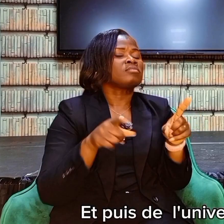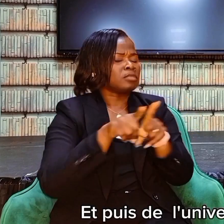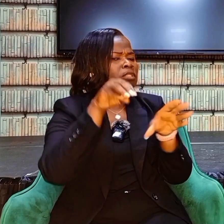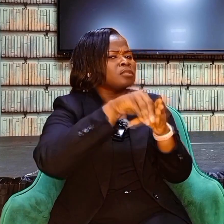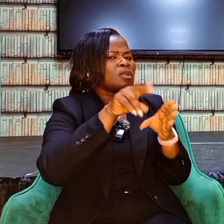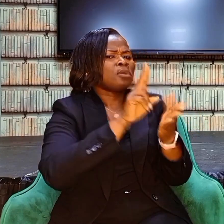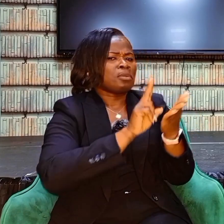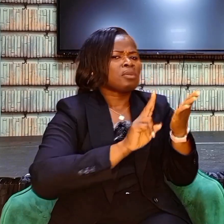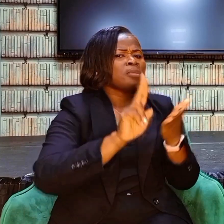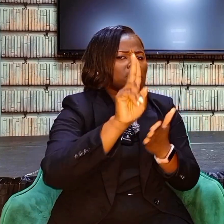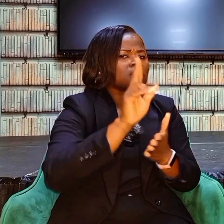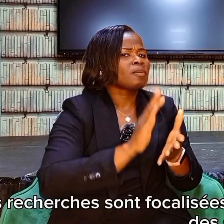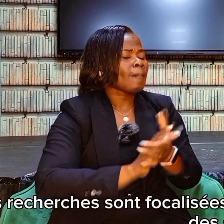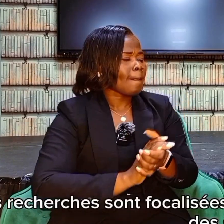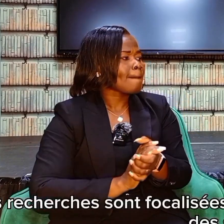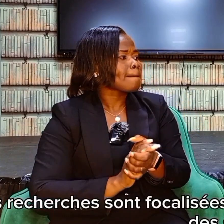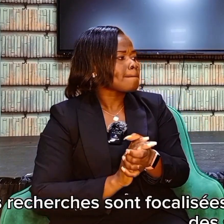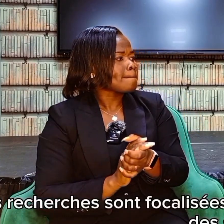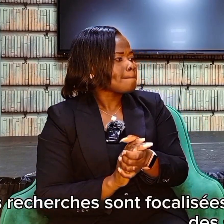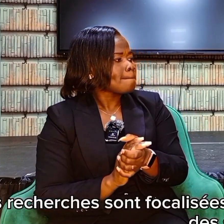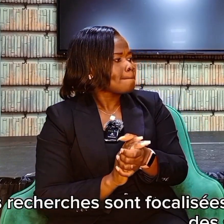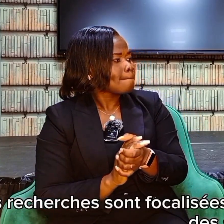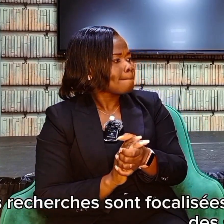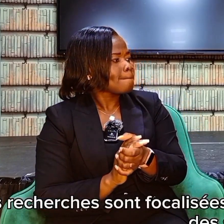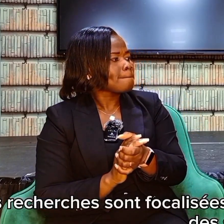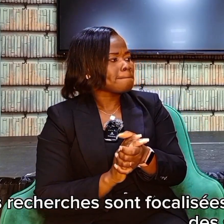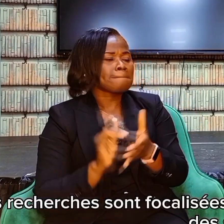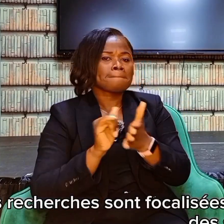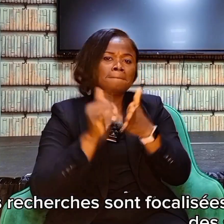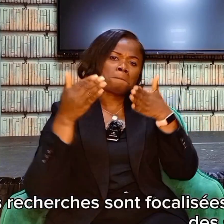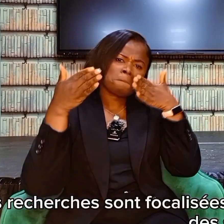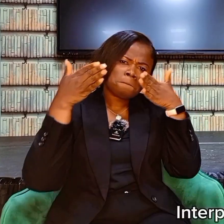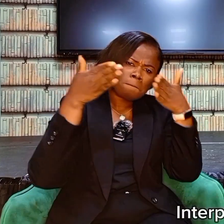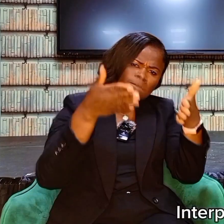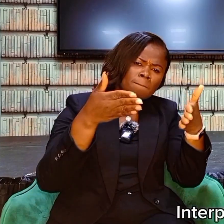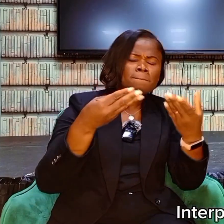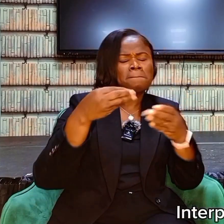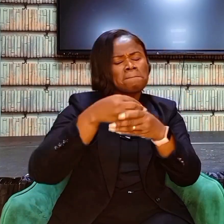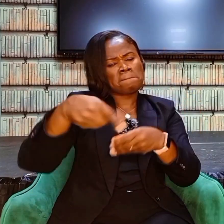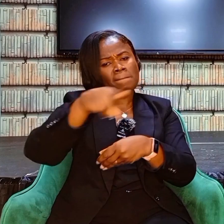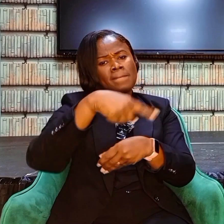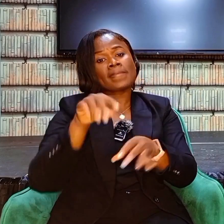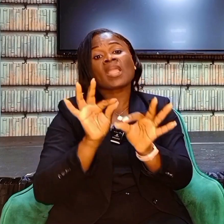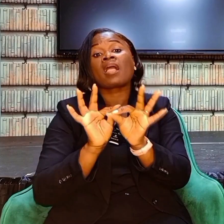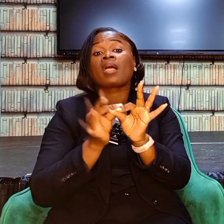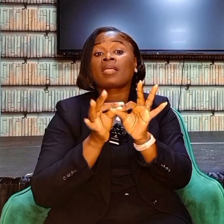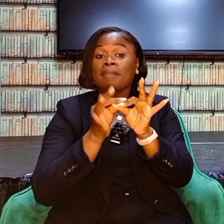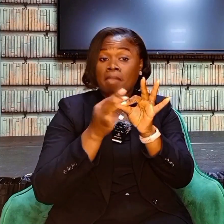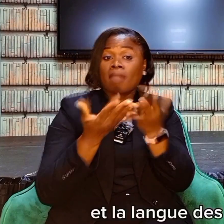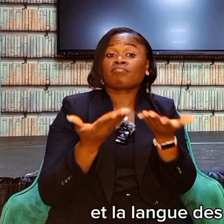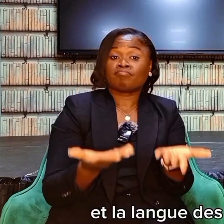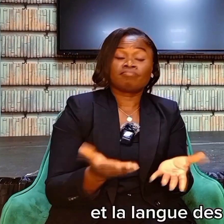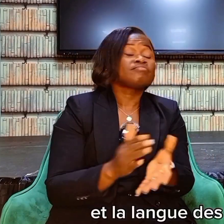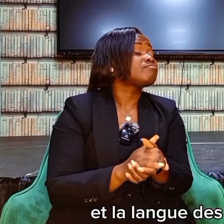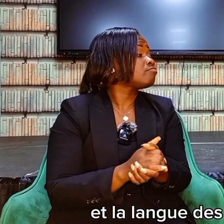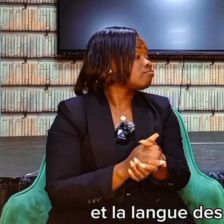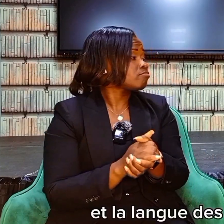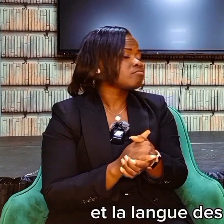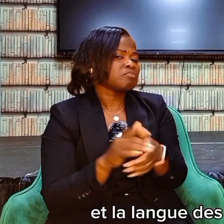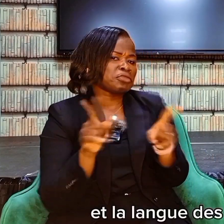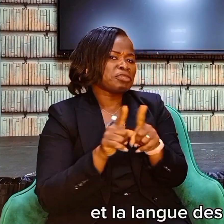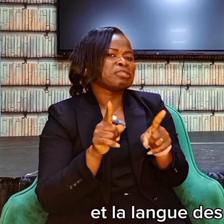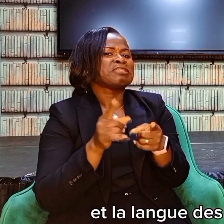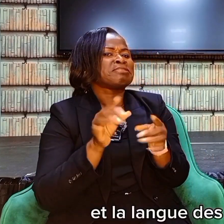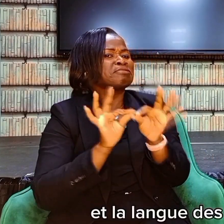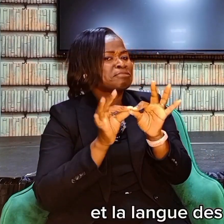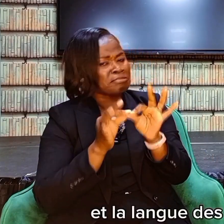University. So this research focuses in the area of sign language interpreting and sign